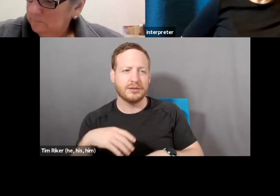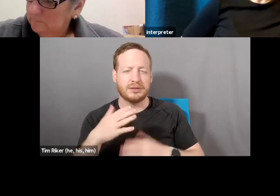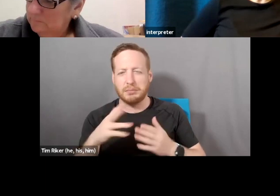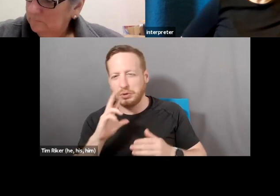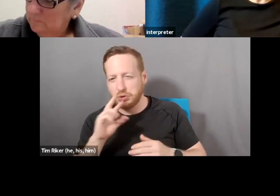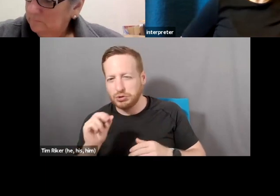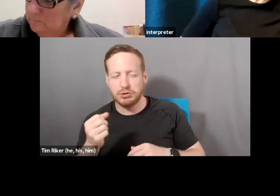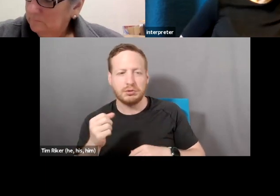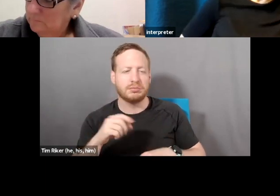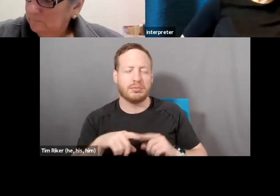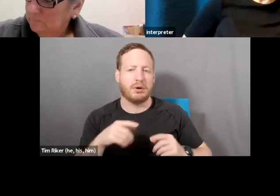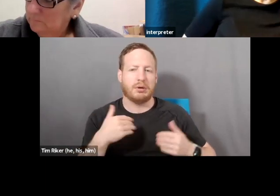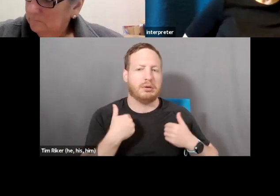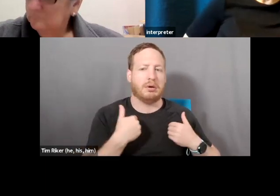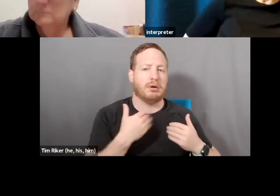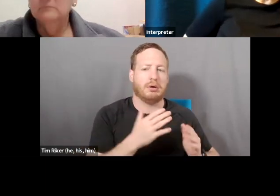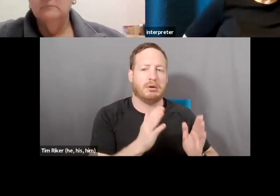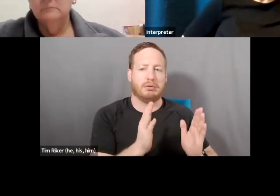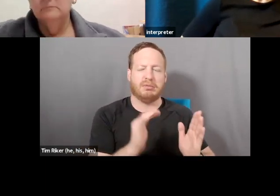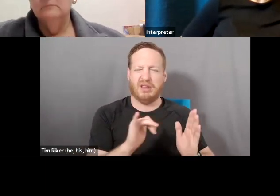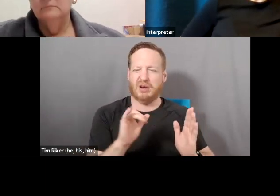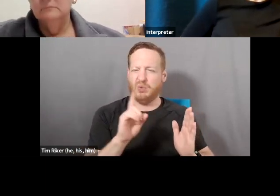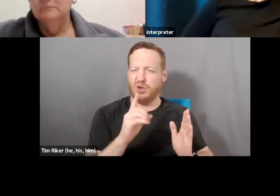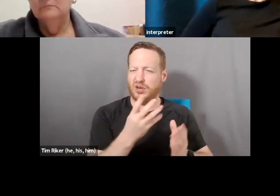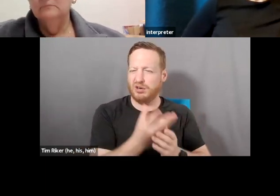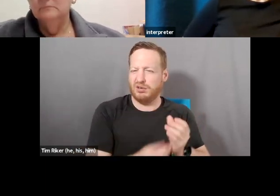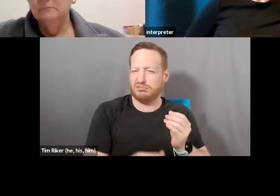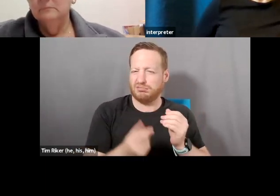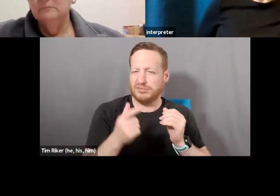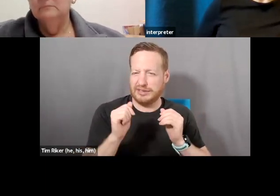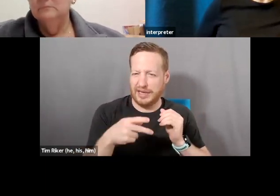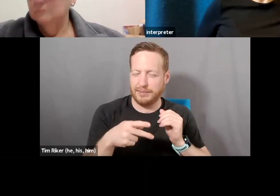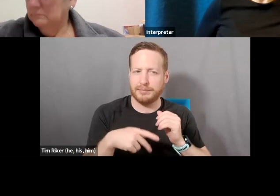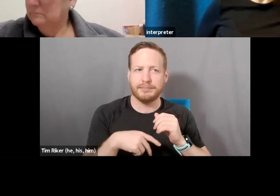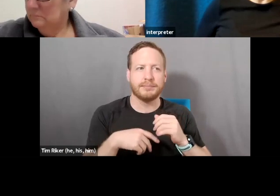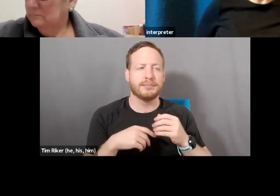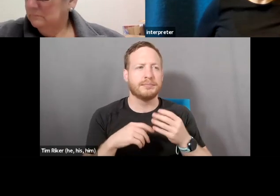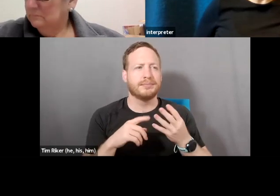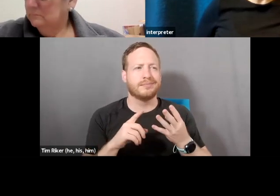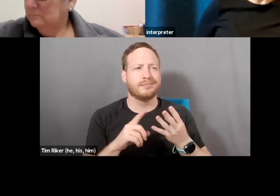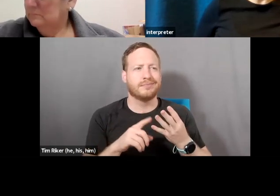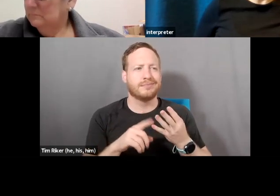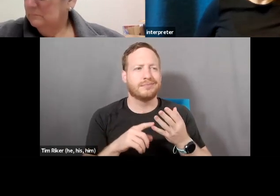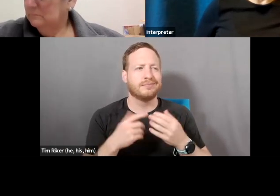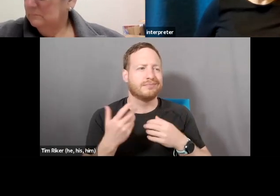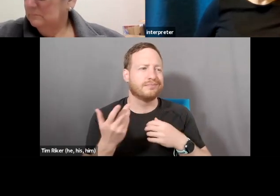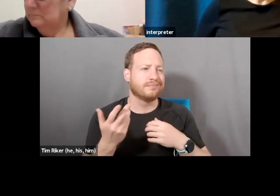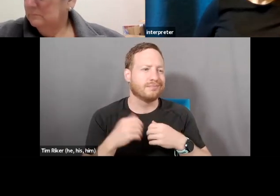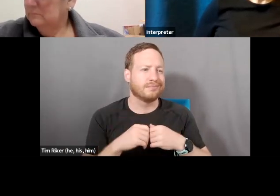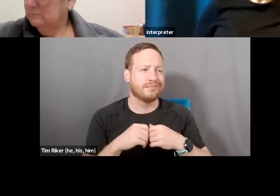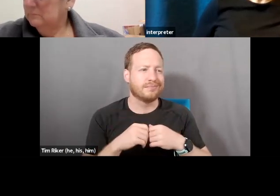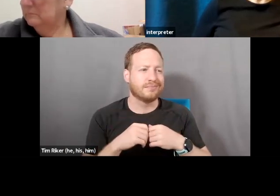like, you know, and some people in their 40s and 50s, but I don't think we've really addressed the young people yet. I think that's really a big